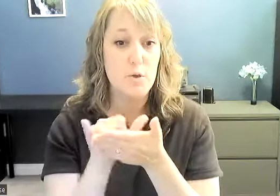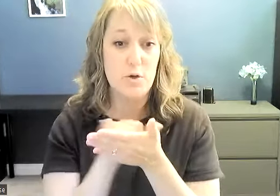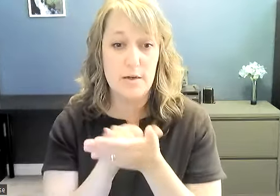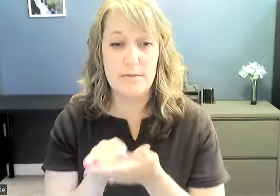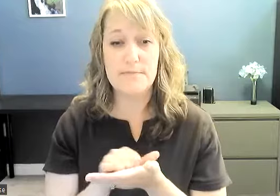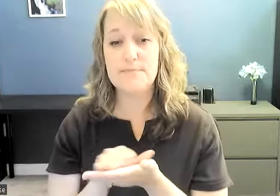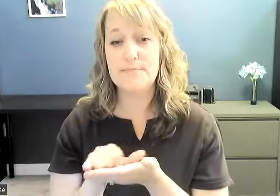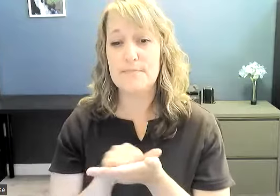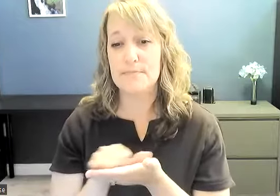York.